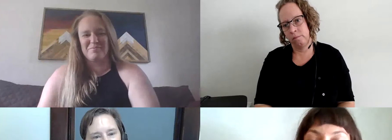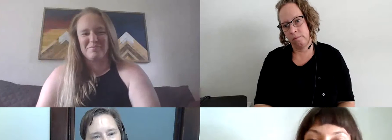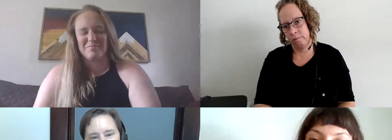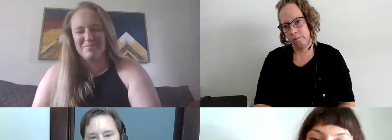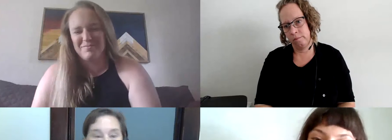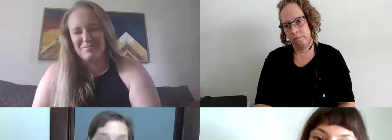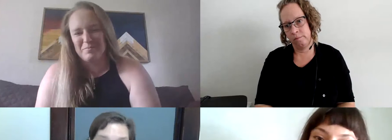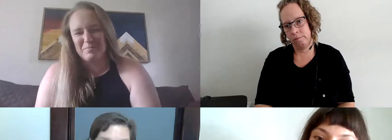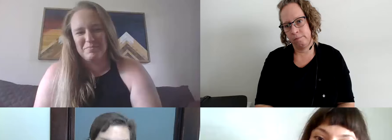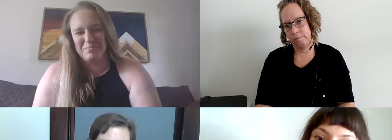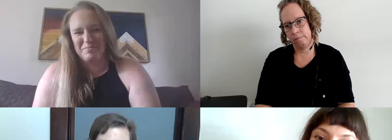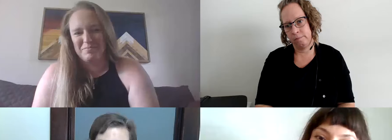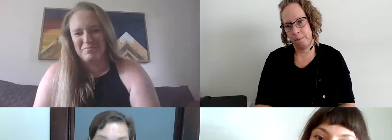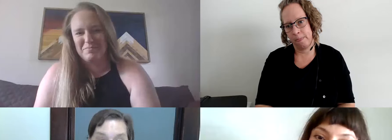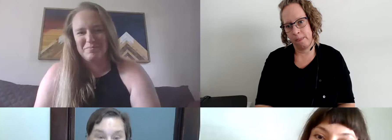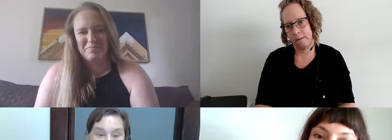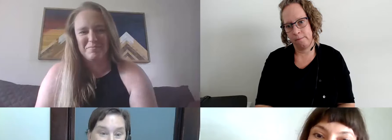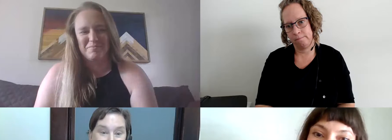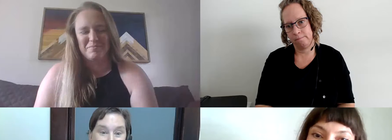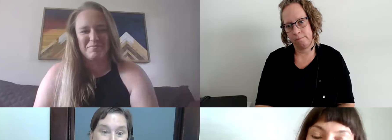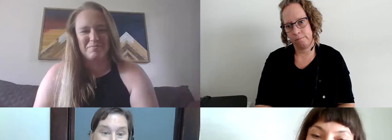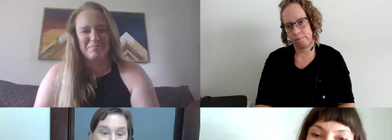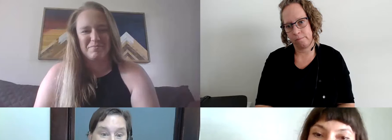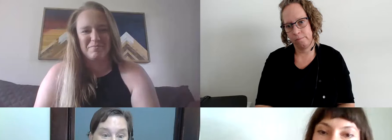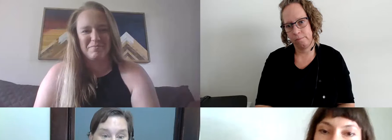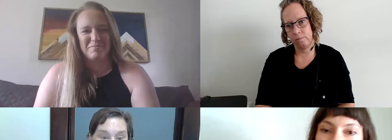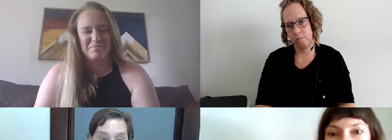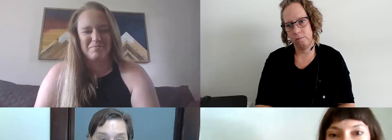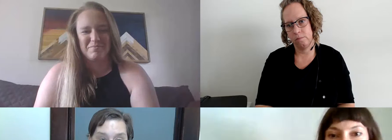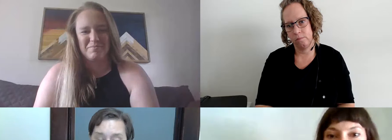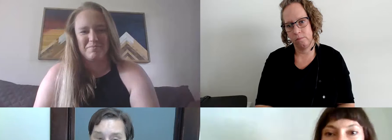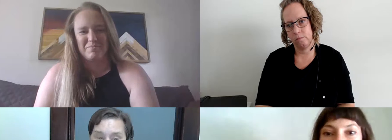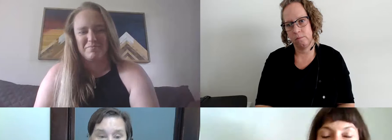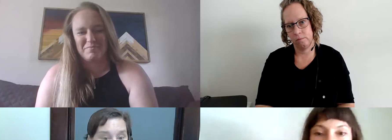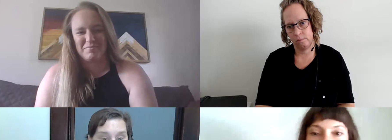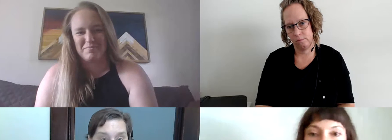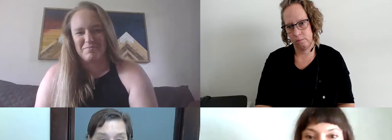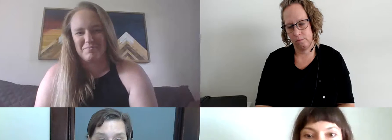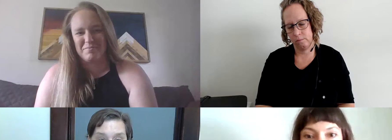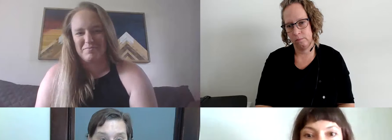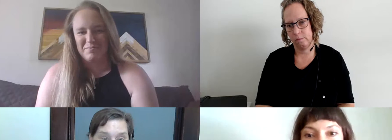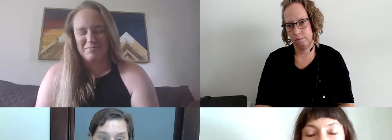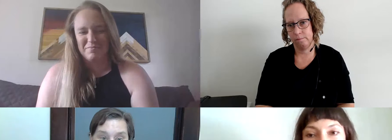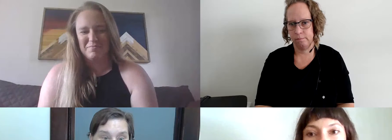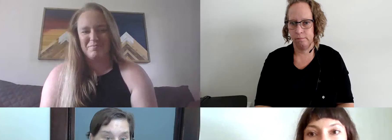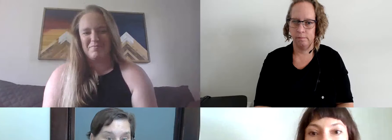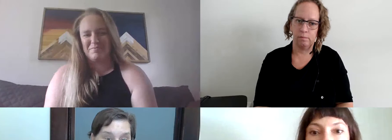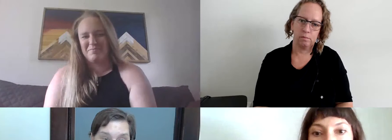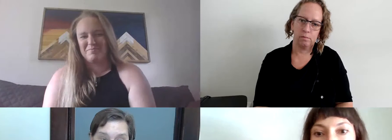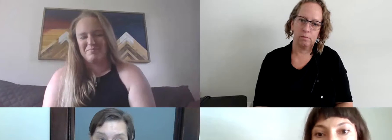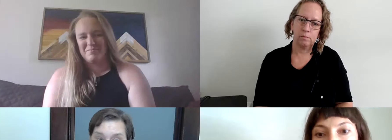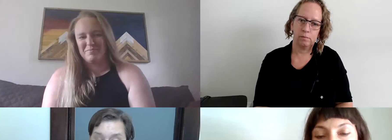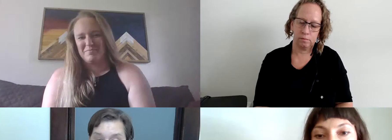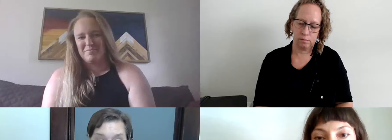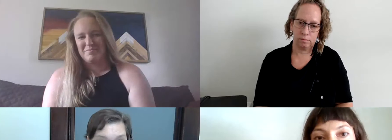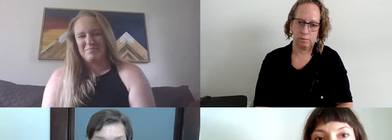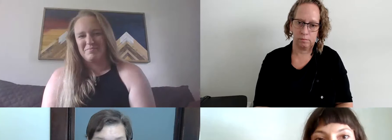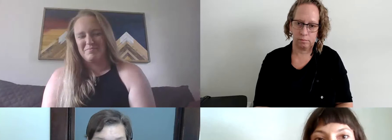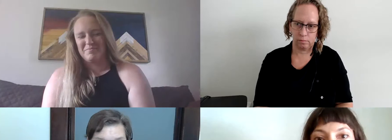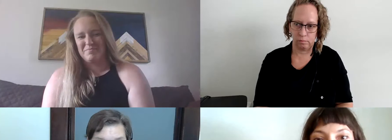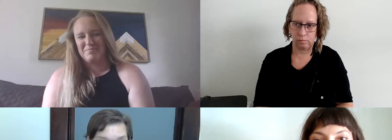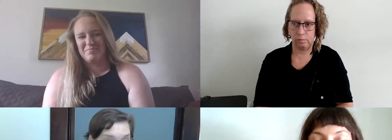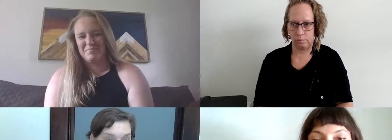Tatiana said. I mean, it's not that bad. I know at first it might seem a little overwhelming, but it's simple. For example, for RCC, you just fill